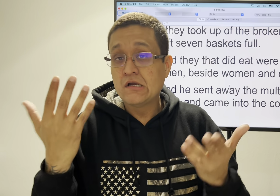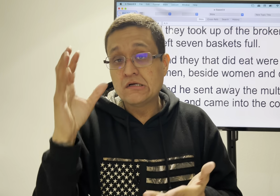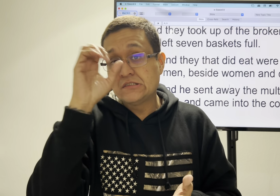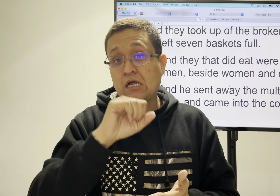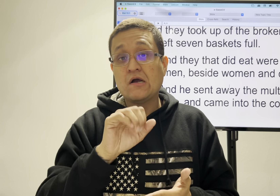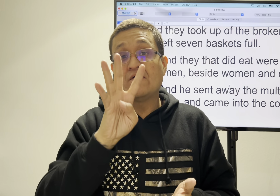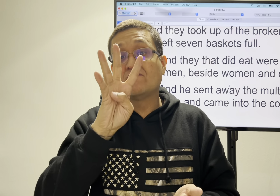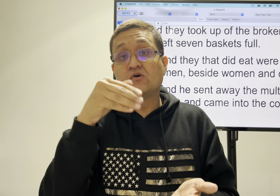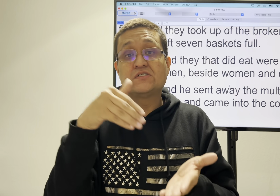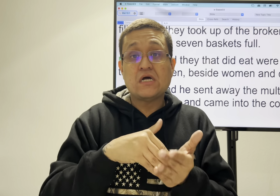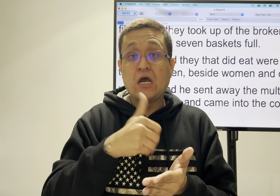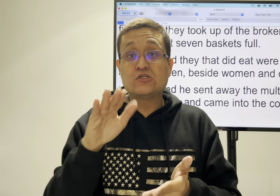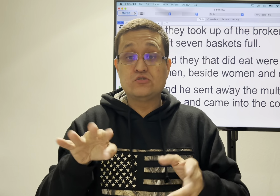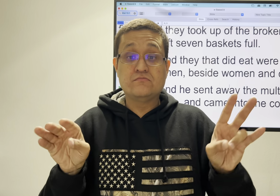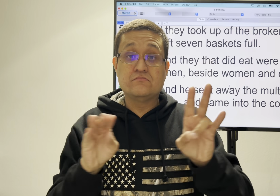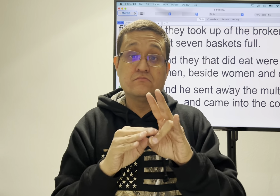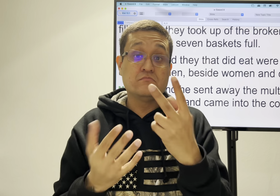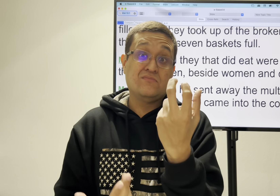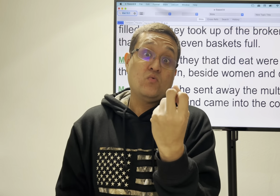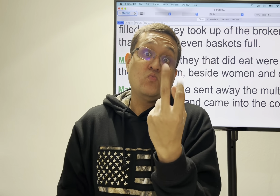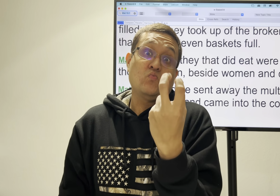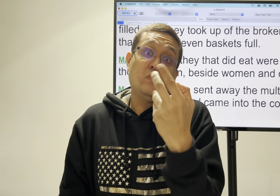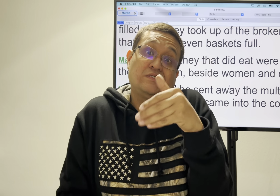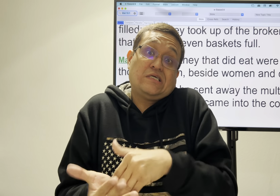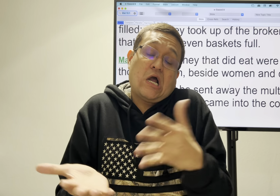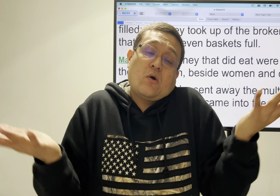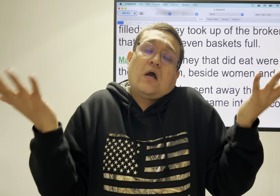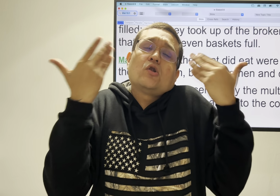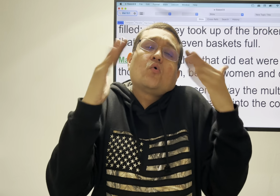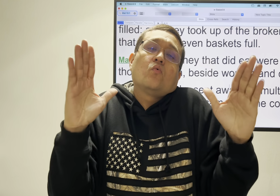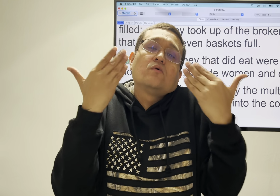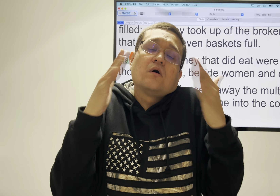I mean, you could say or guess around another 4,000 children.